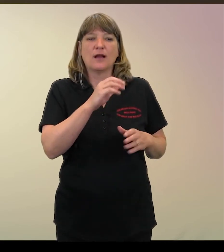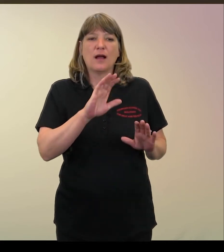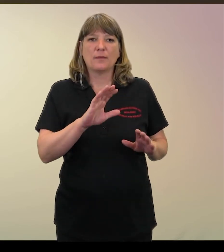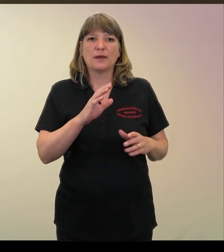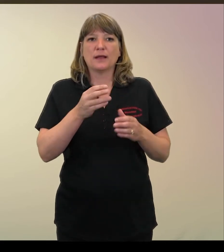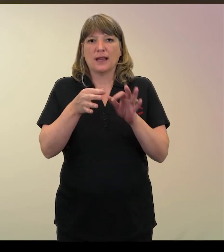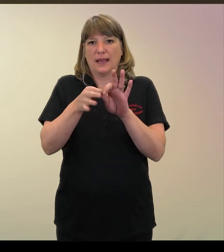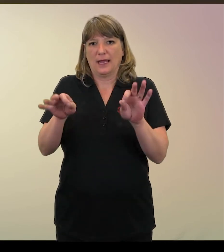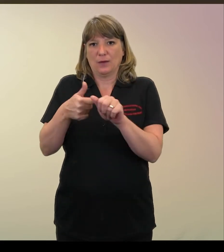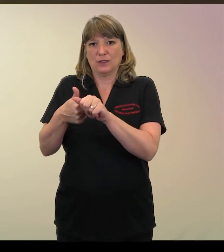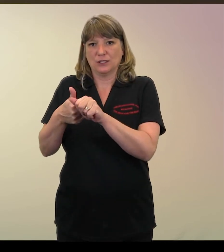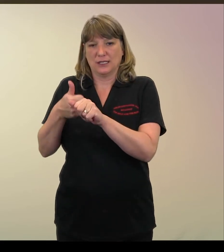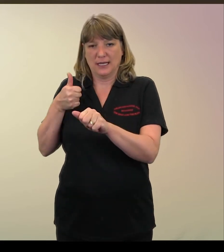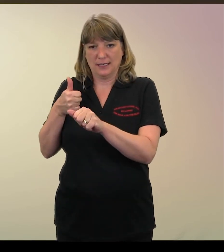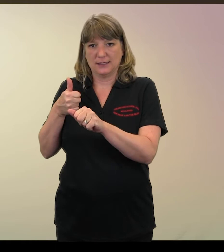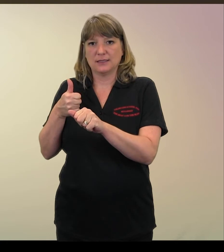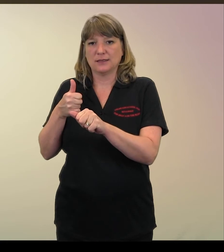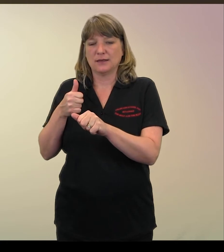autism,